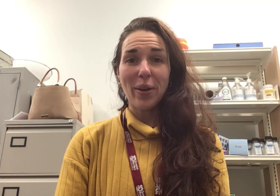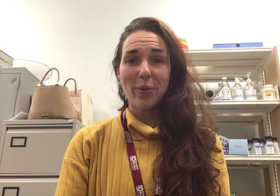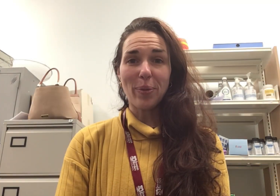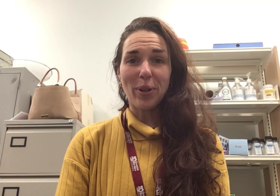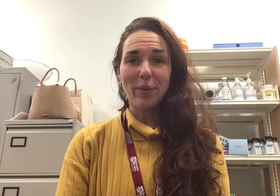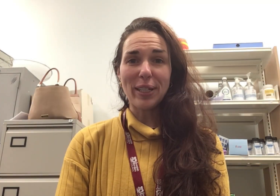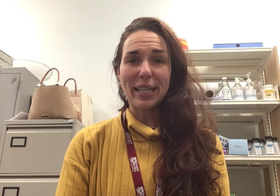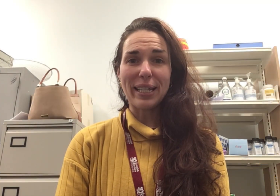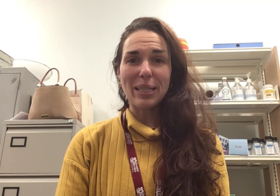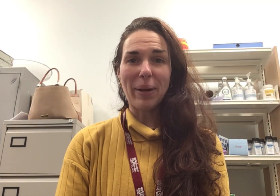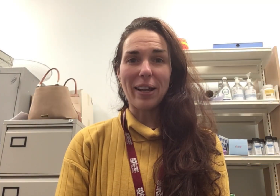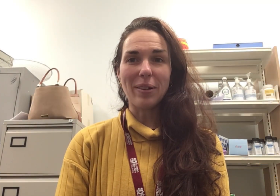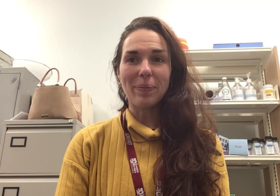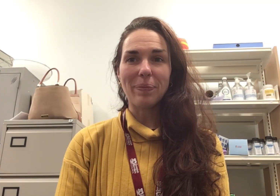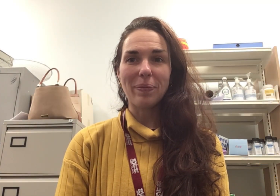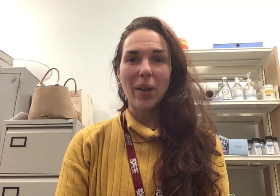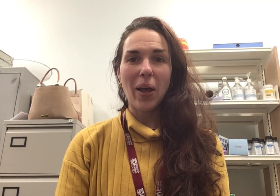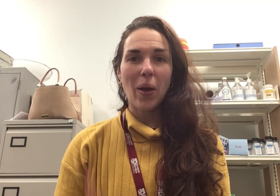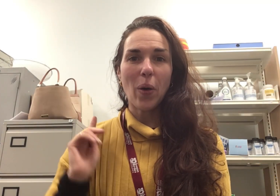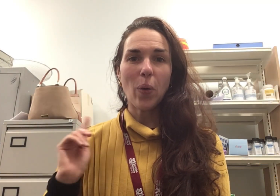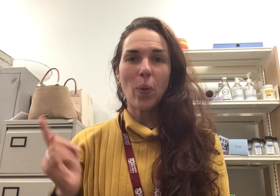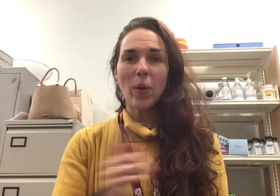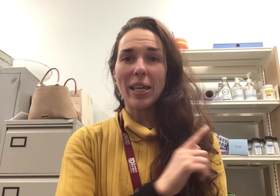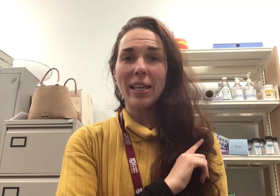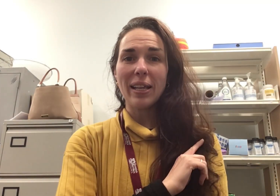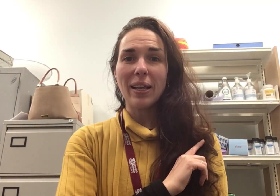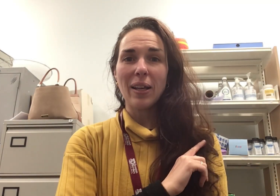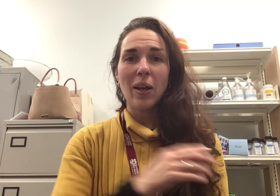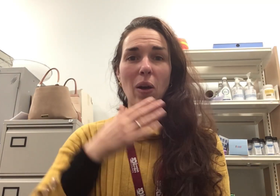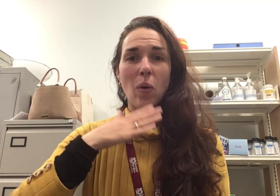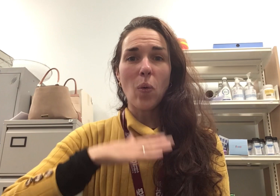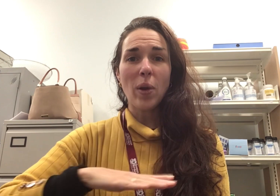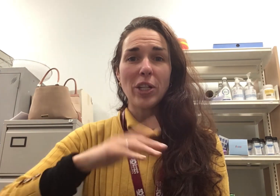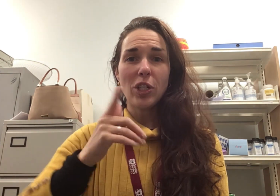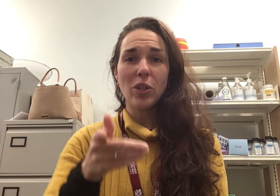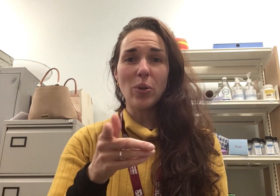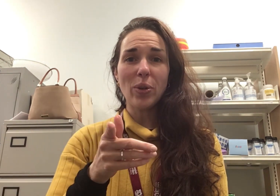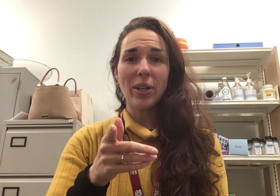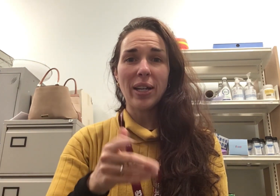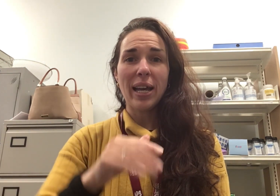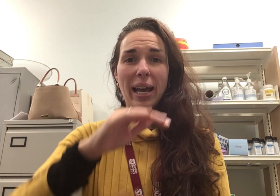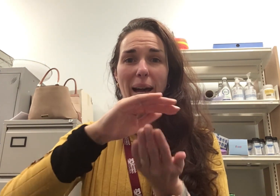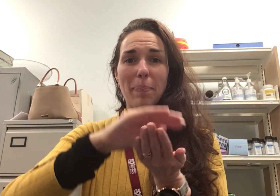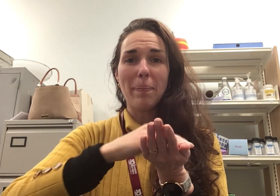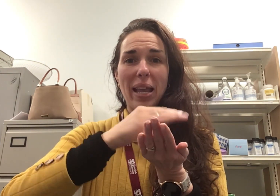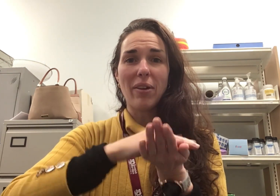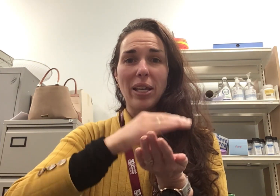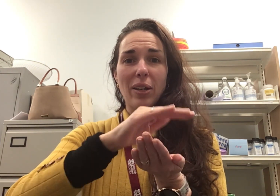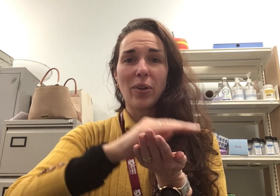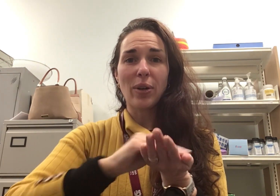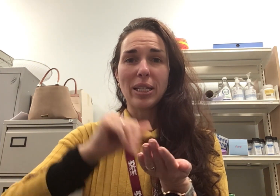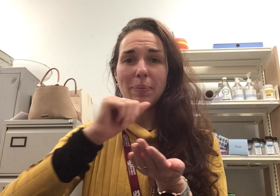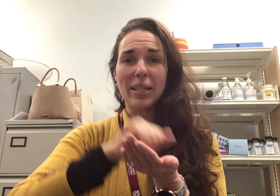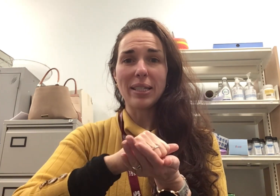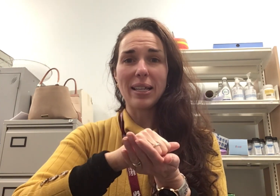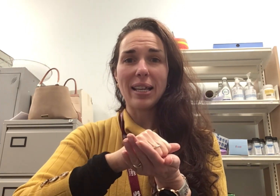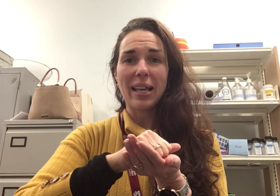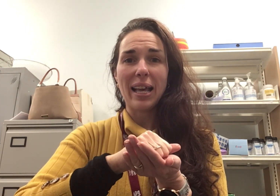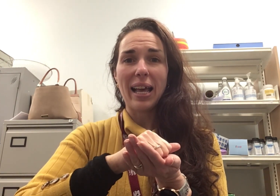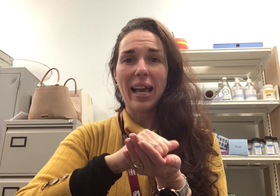From all of us at Inspire, we wish you a Merry Christmas